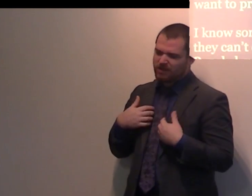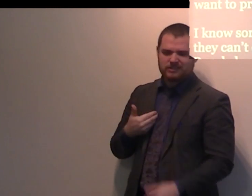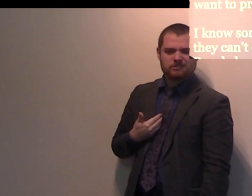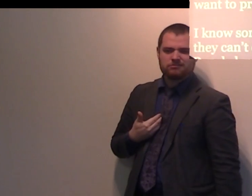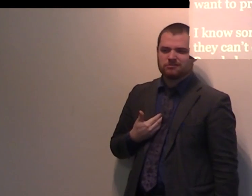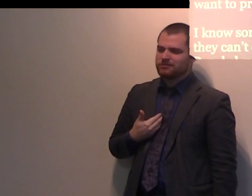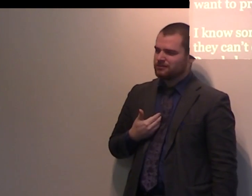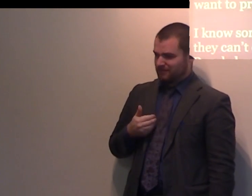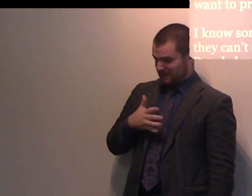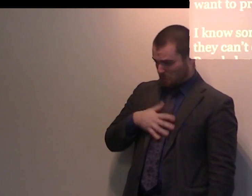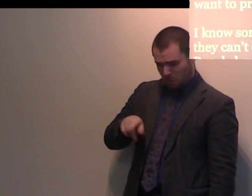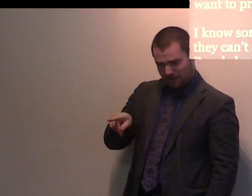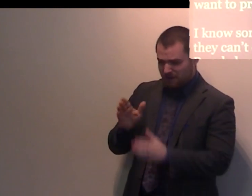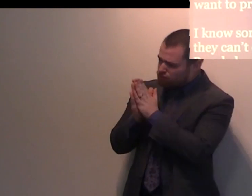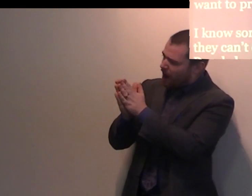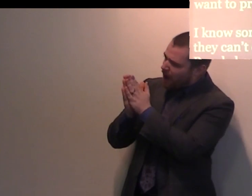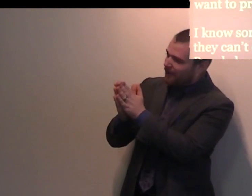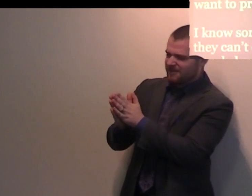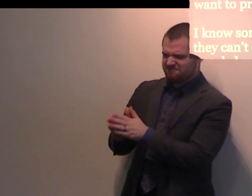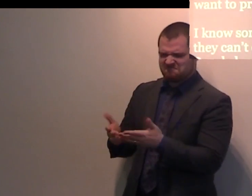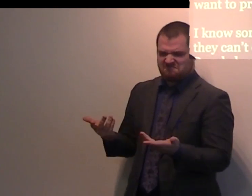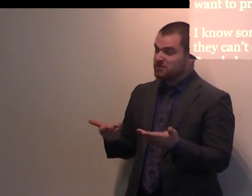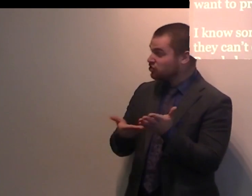not want to pray or serve God.